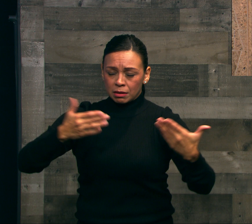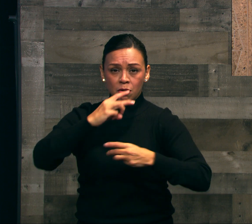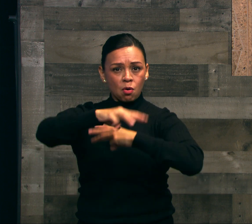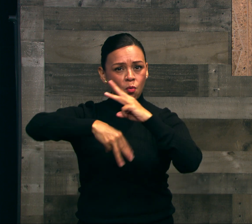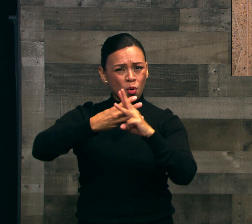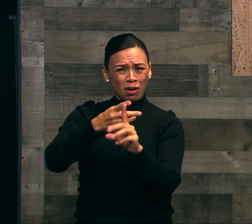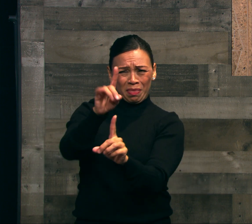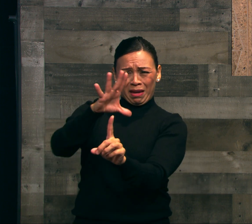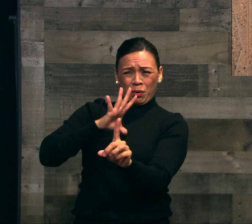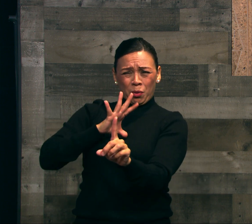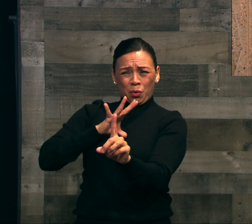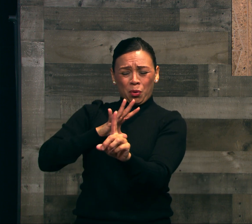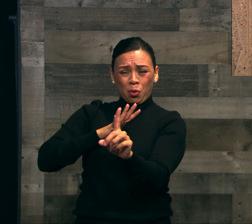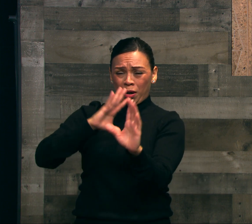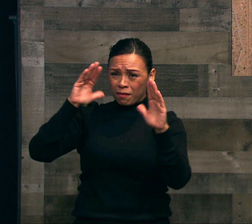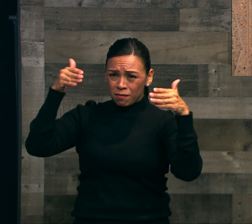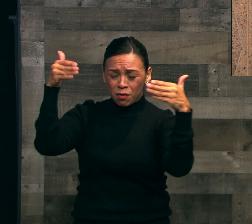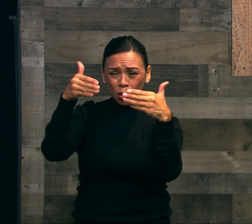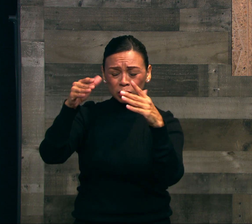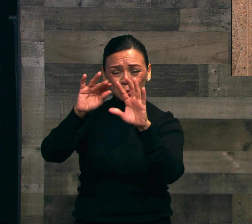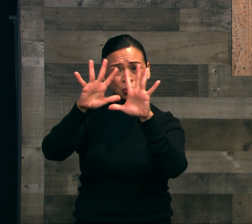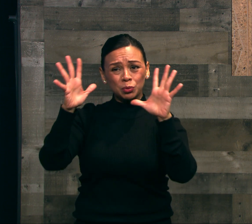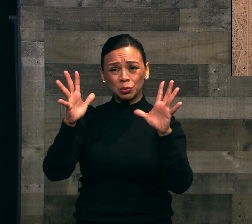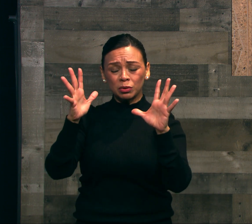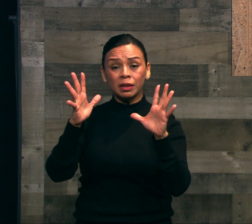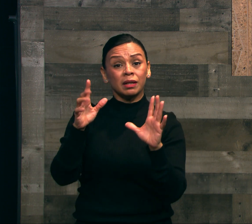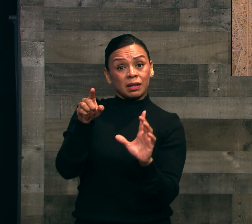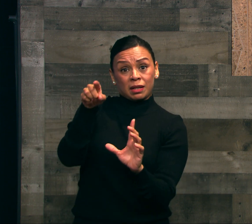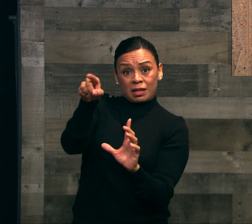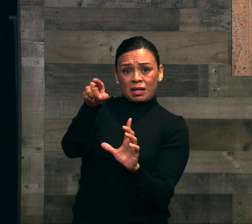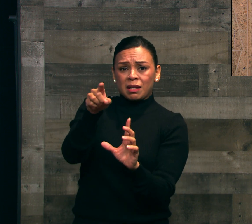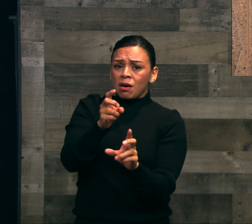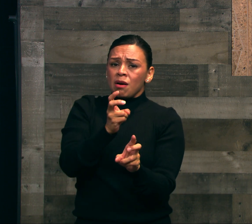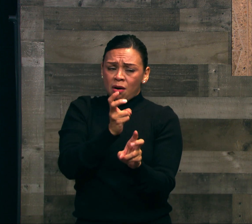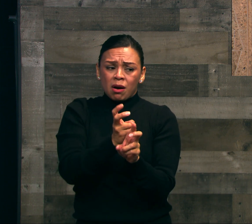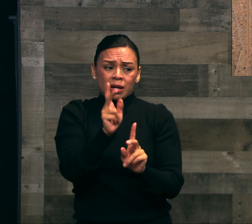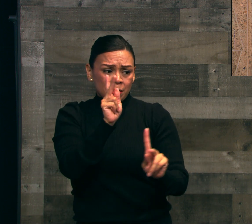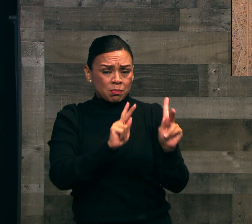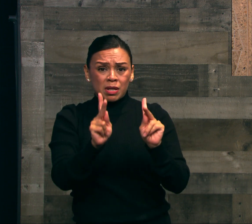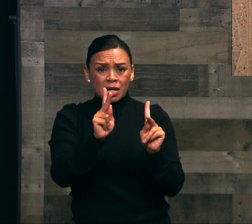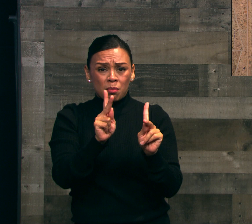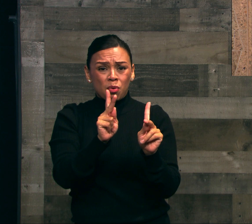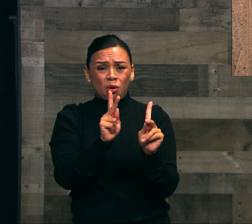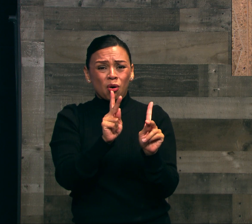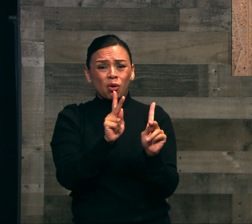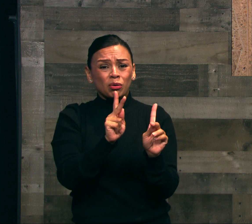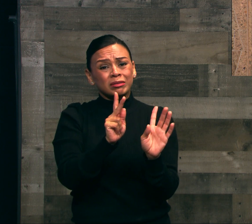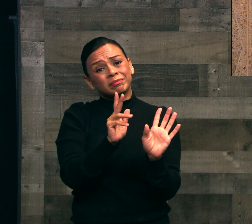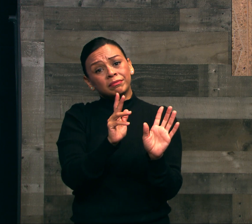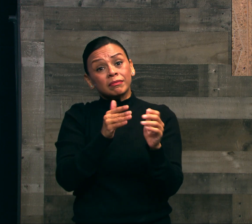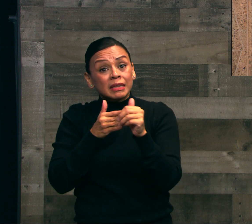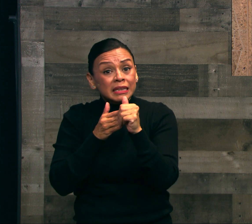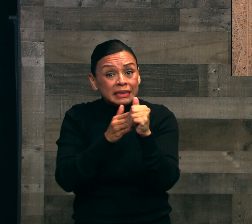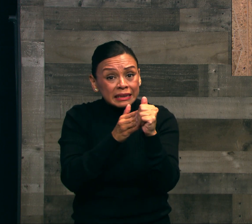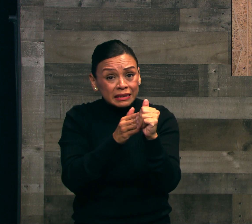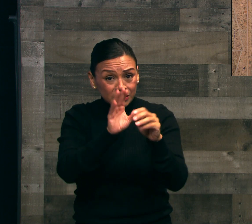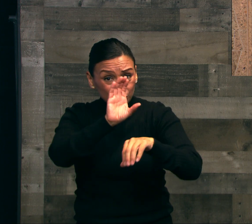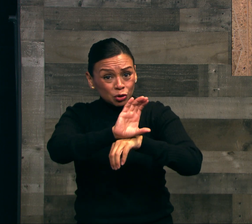Christ in our world, in our lives. It is a very difficult thing for those of us who